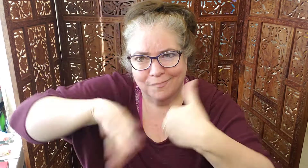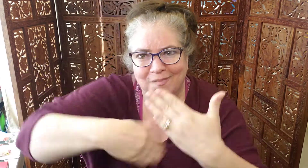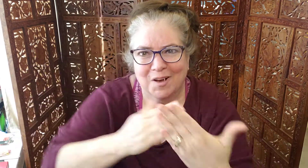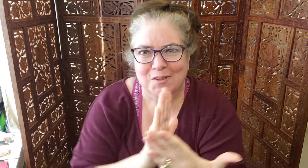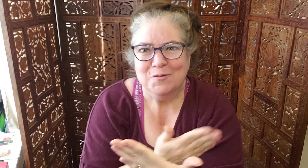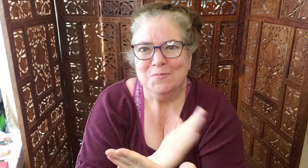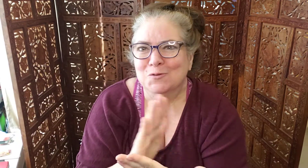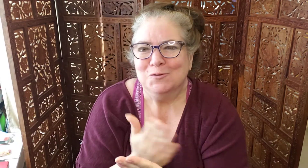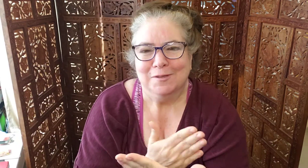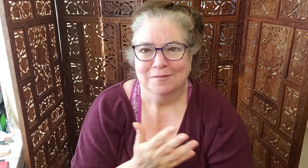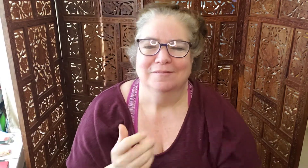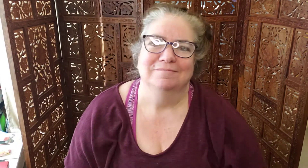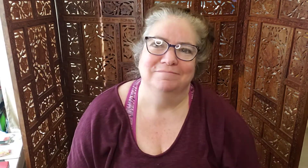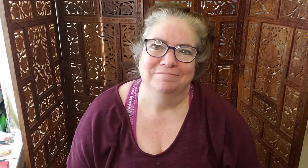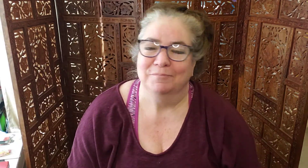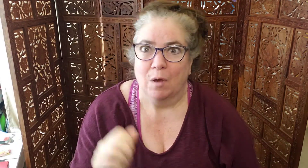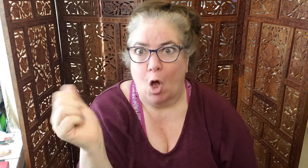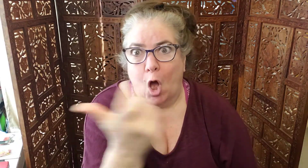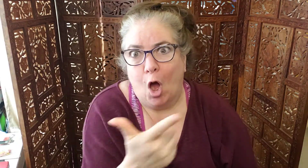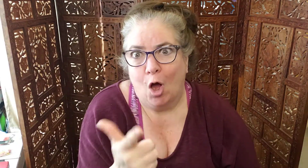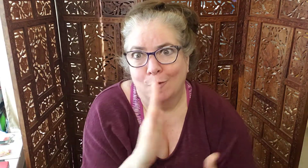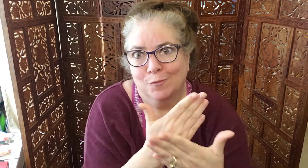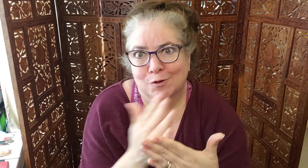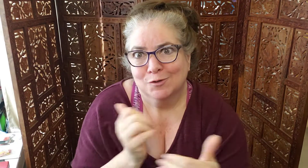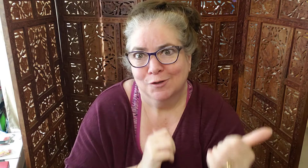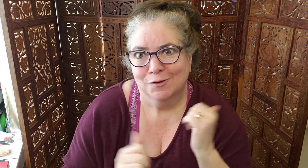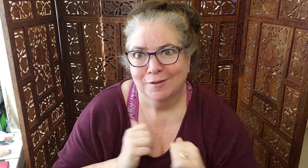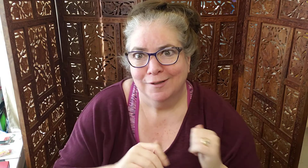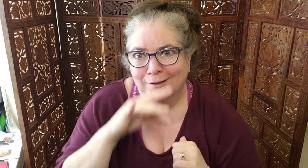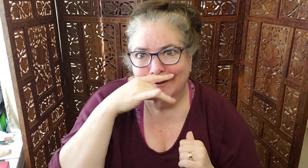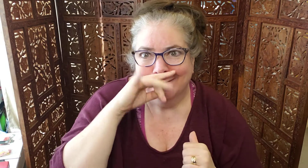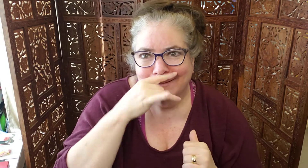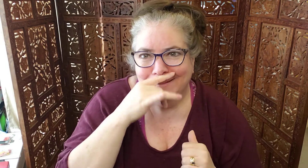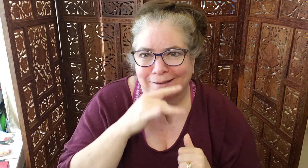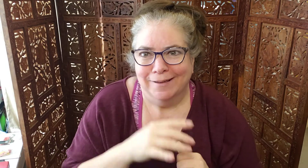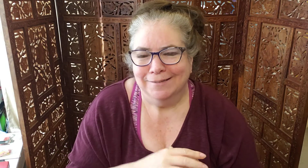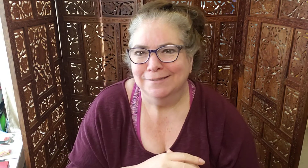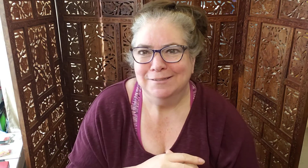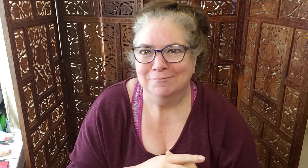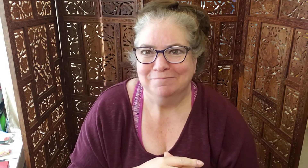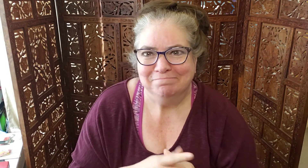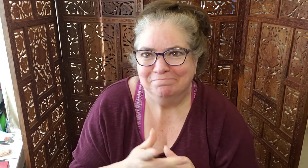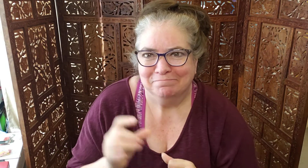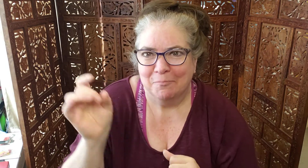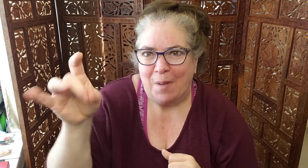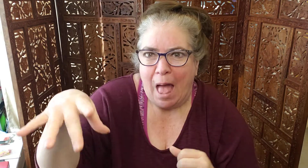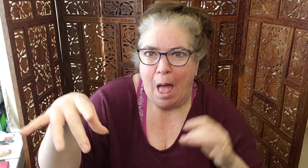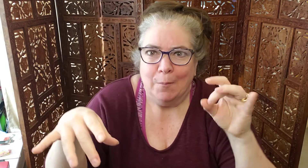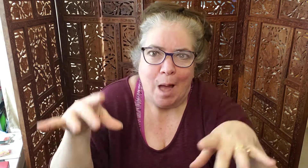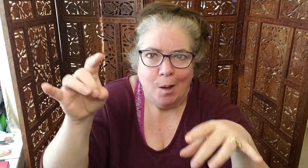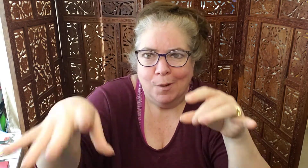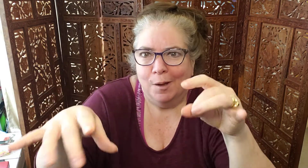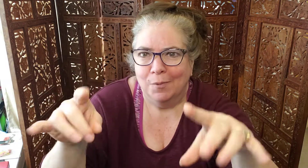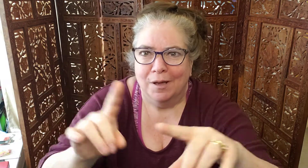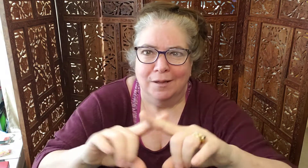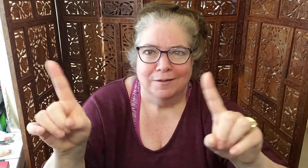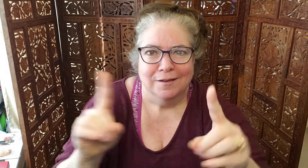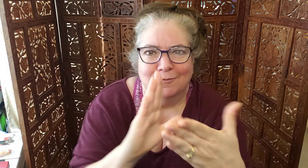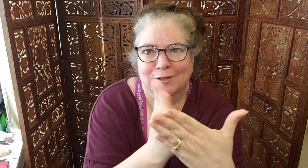any musical theater kid quotes in one day as they're having a conversation. The